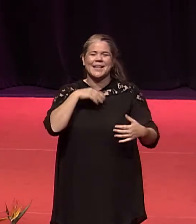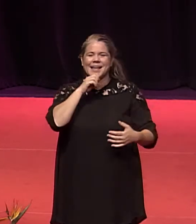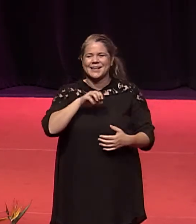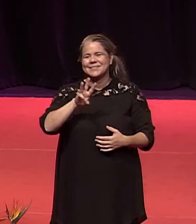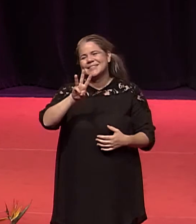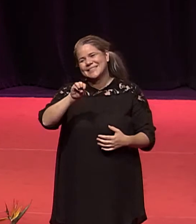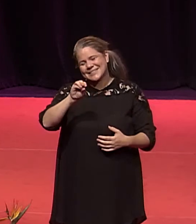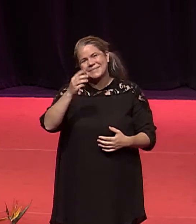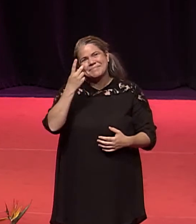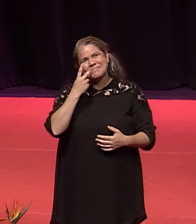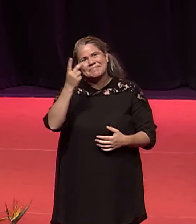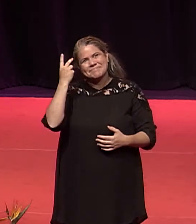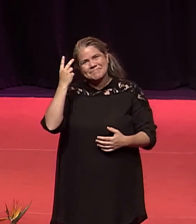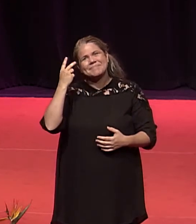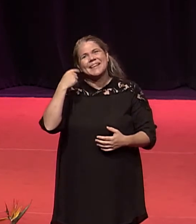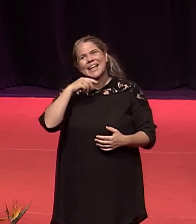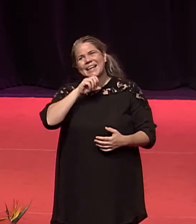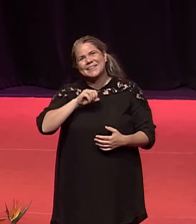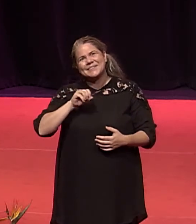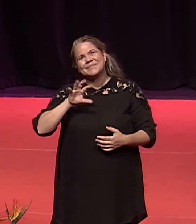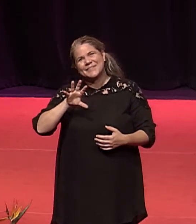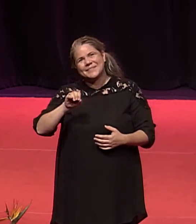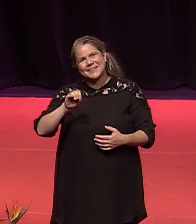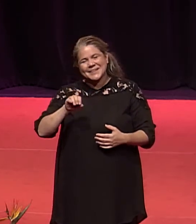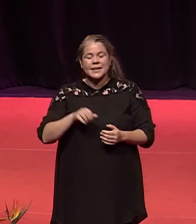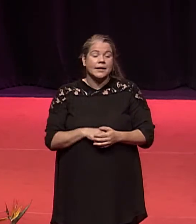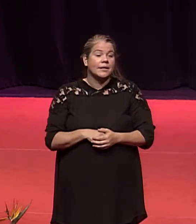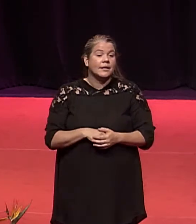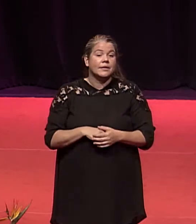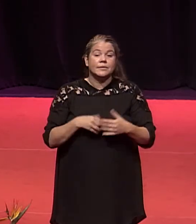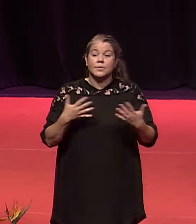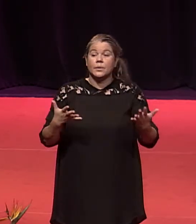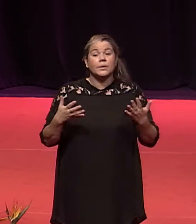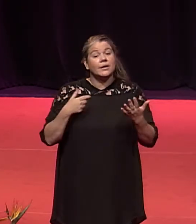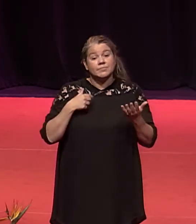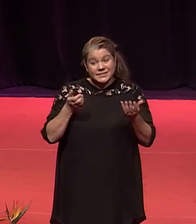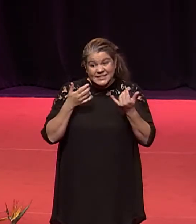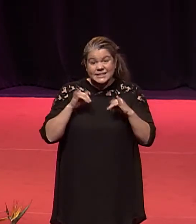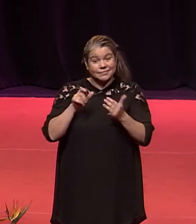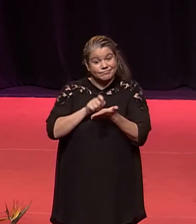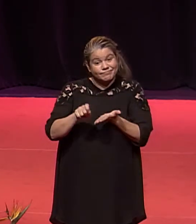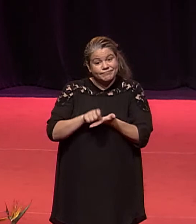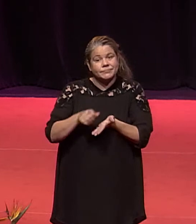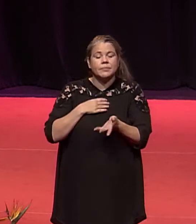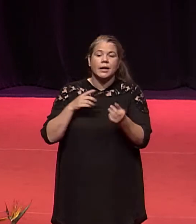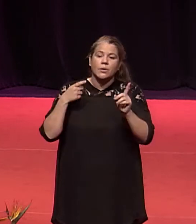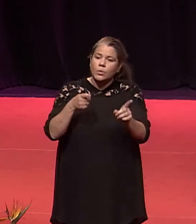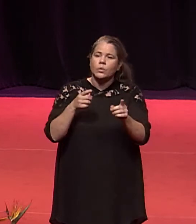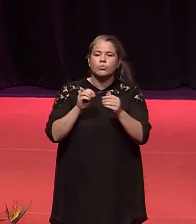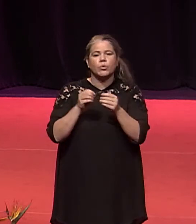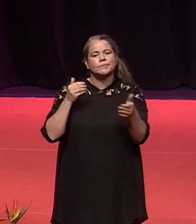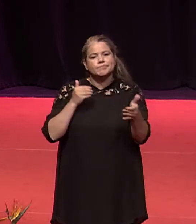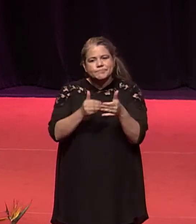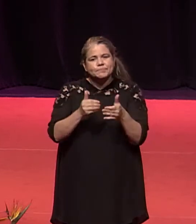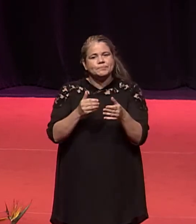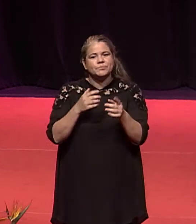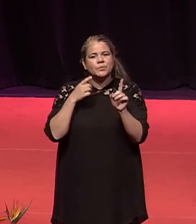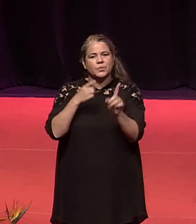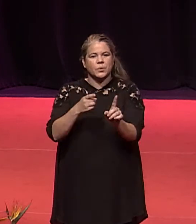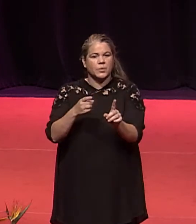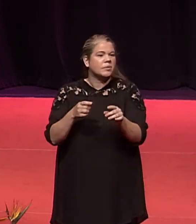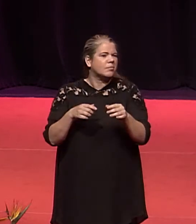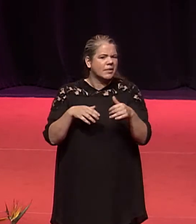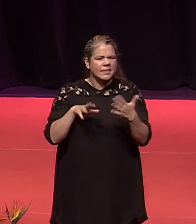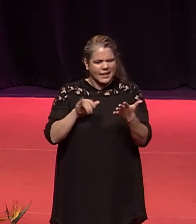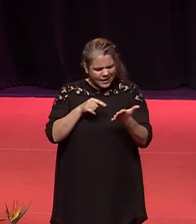different perspective on my 50s. I'm also still setting goals, and most of them are more short-term in nature, but they guide